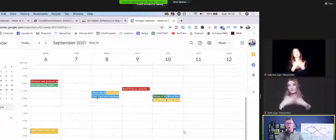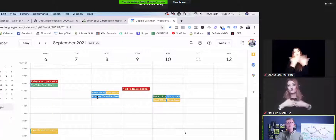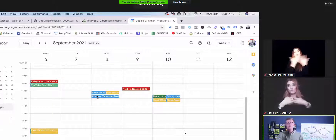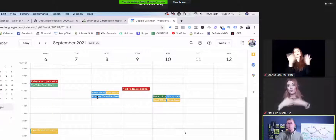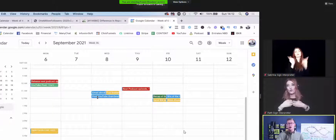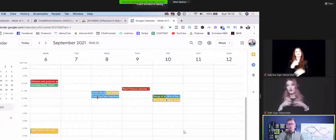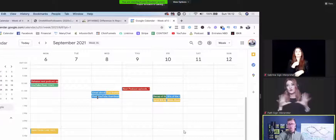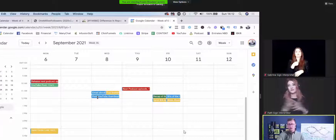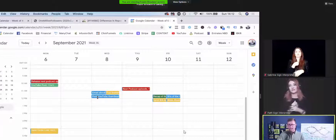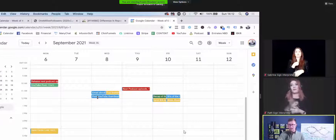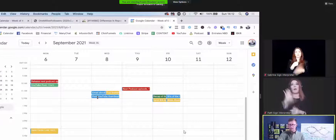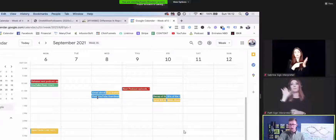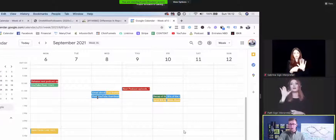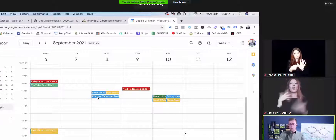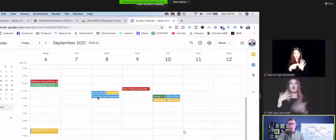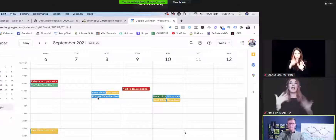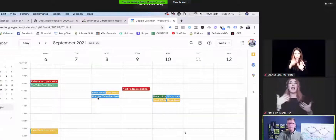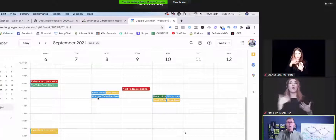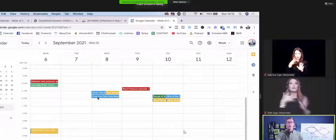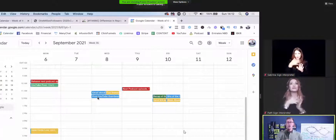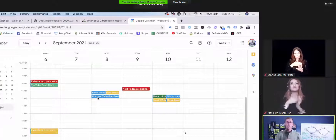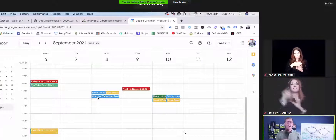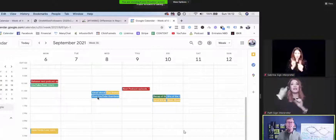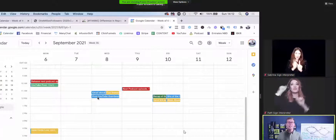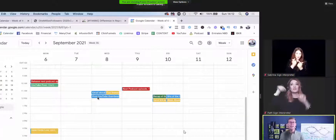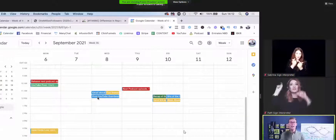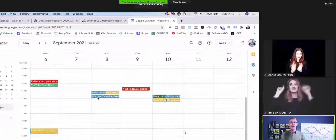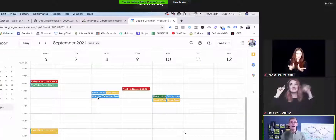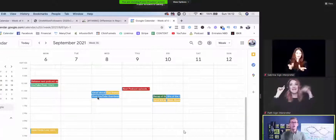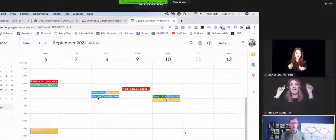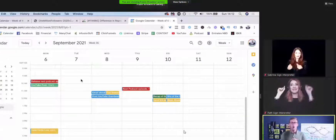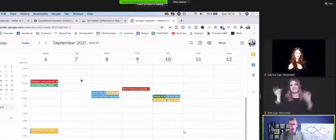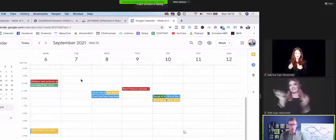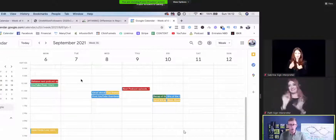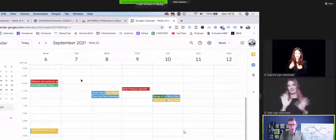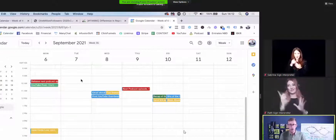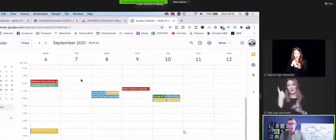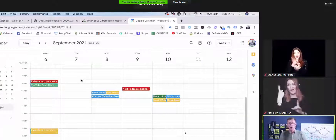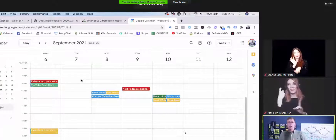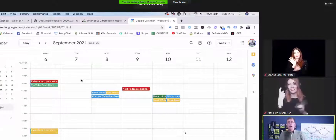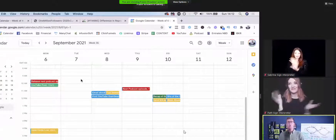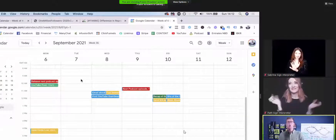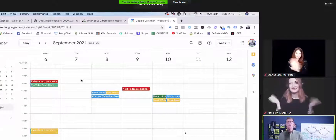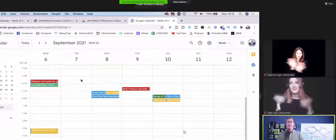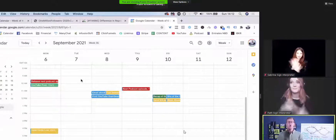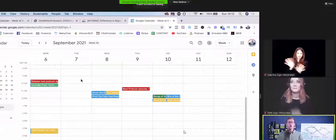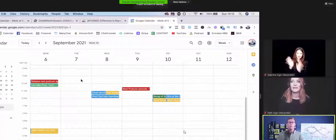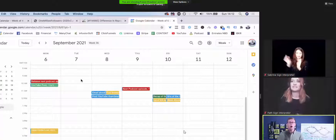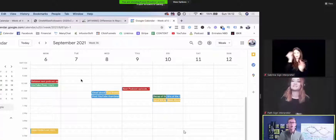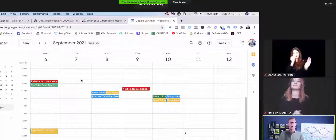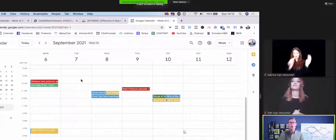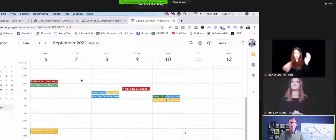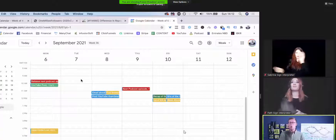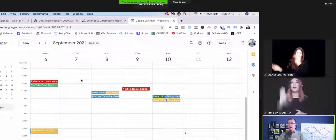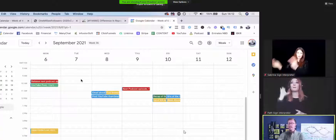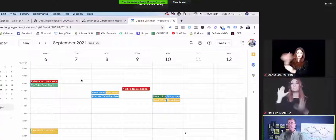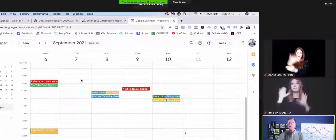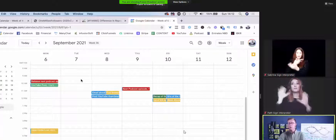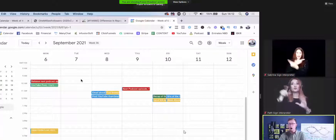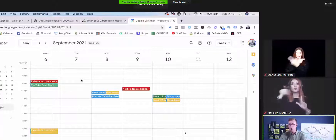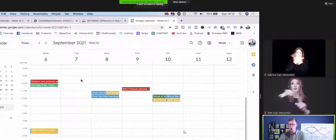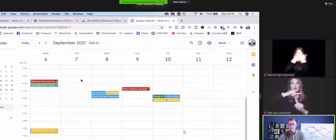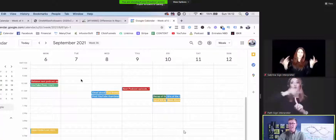with the amount is on my calendar. But your calendar is your boss. Your schedule is your boss. Working